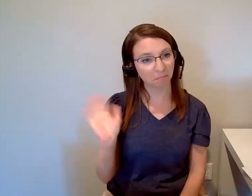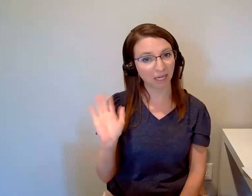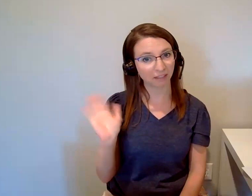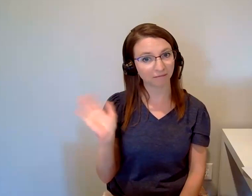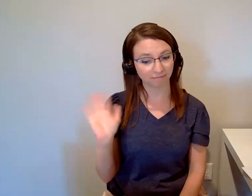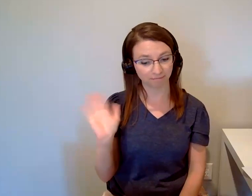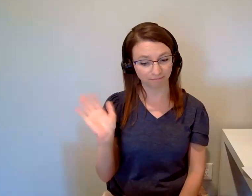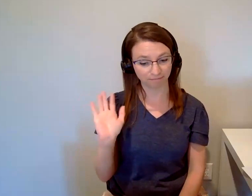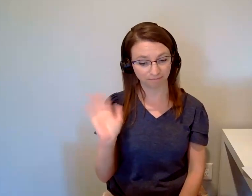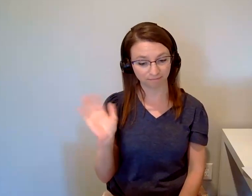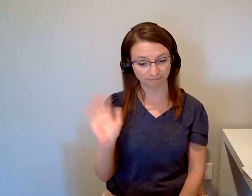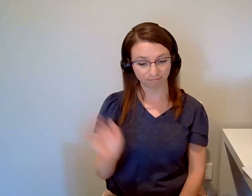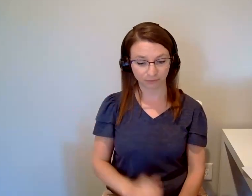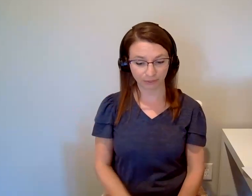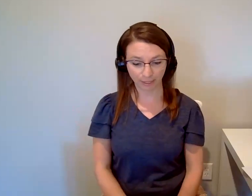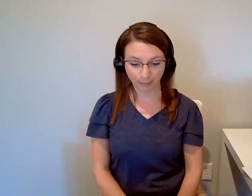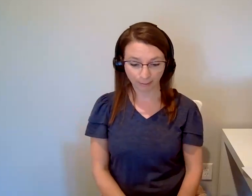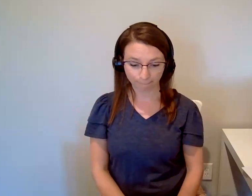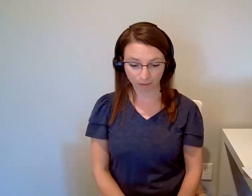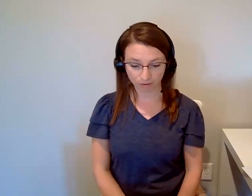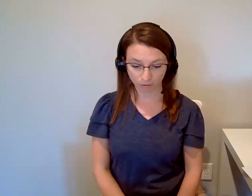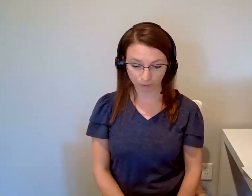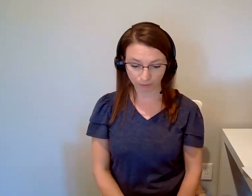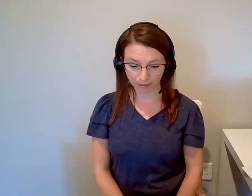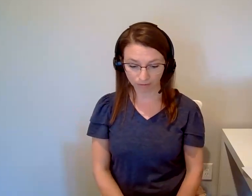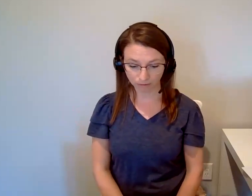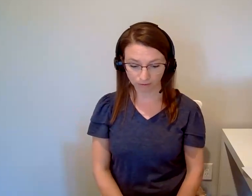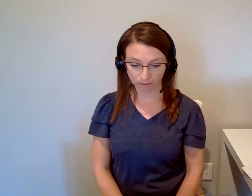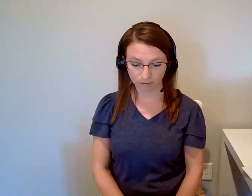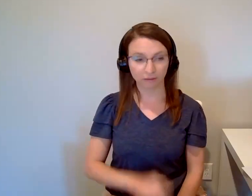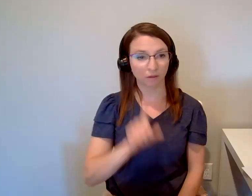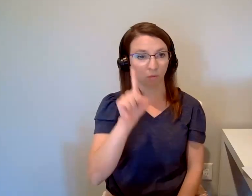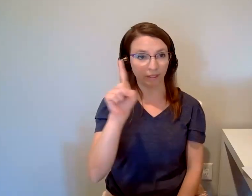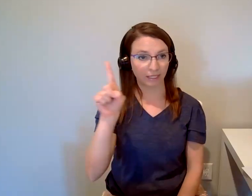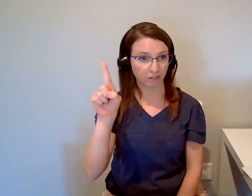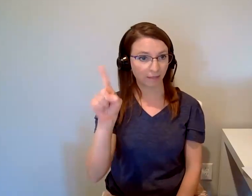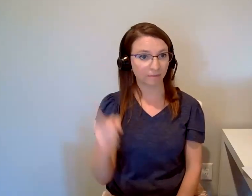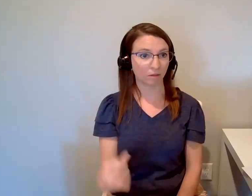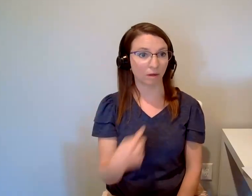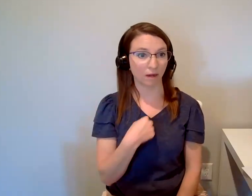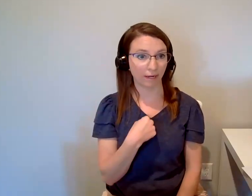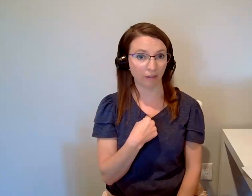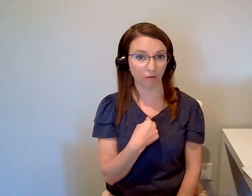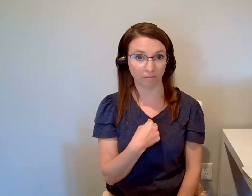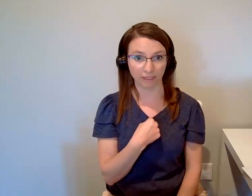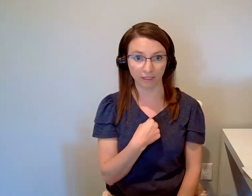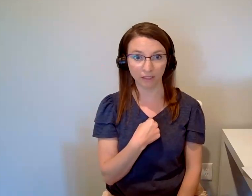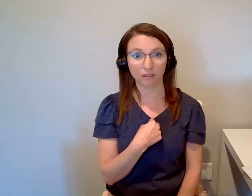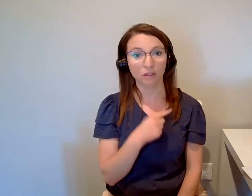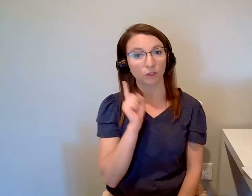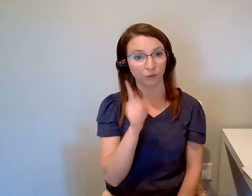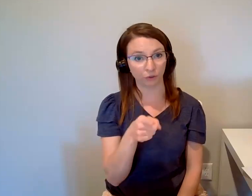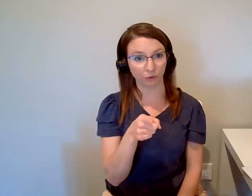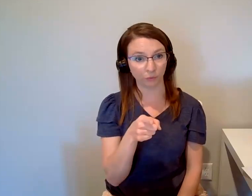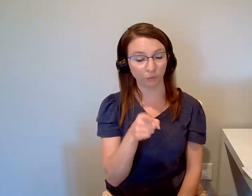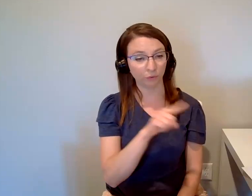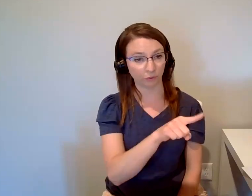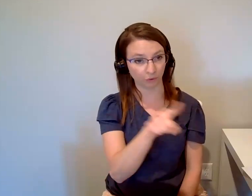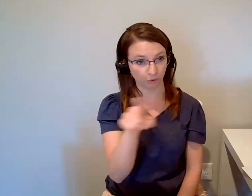Bye. Okay. Personal pronouns, one handshake. So I or me, you,